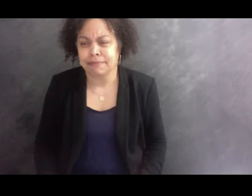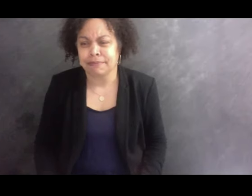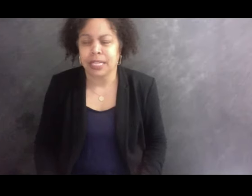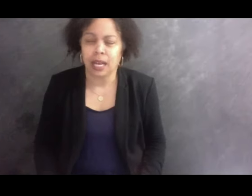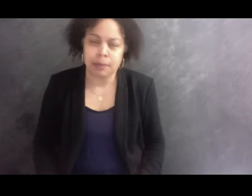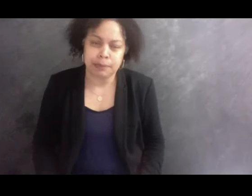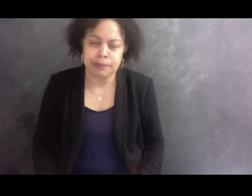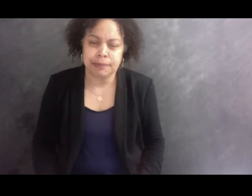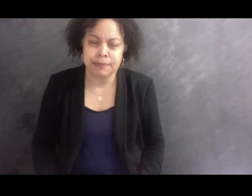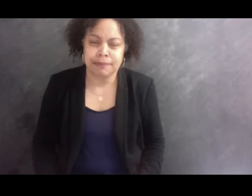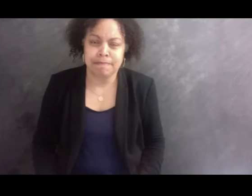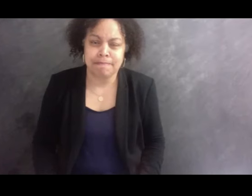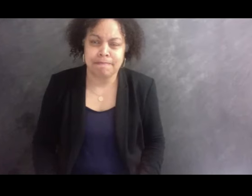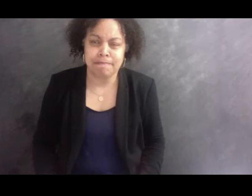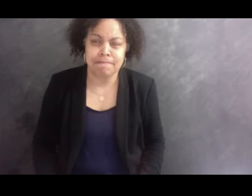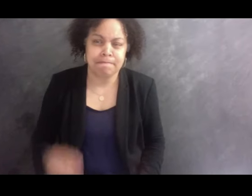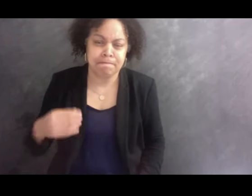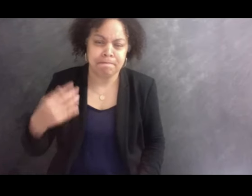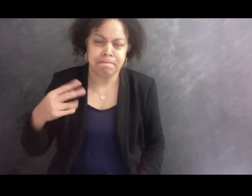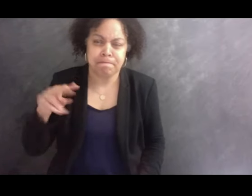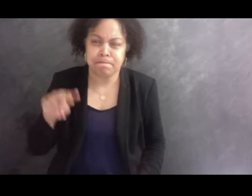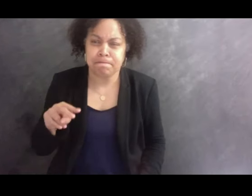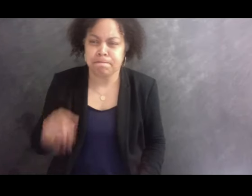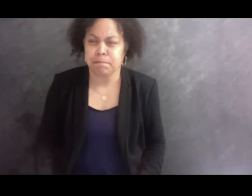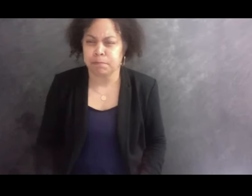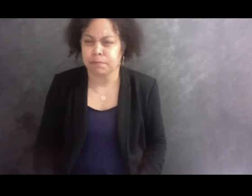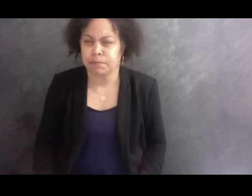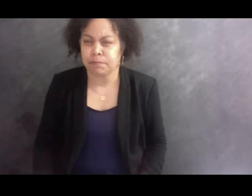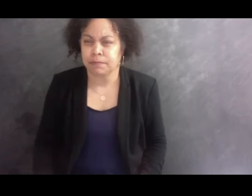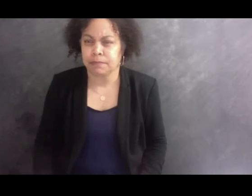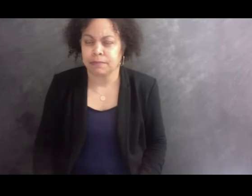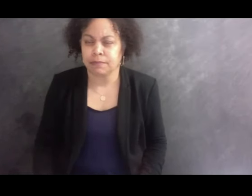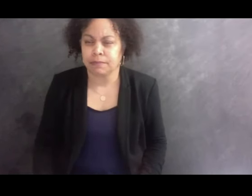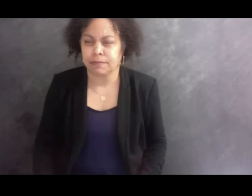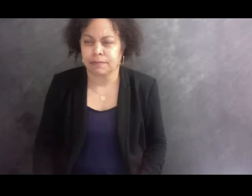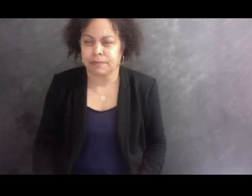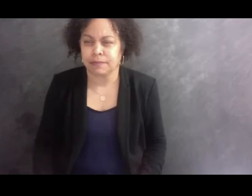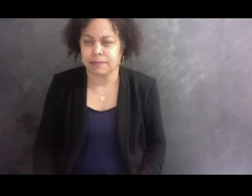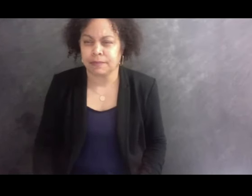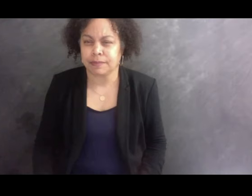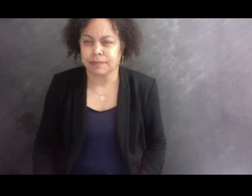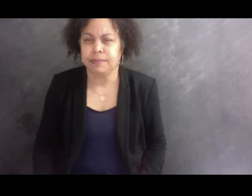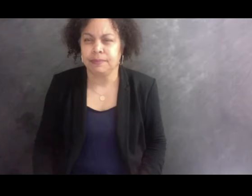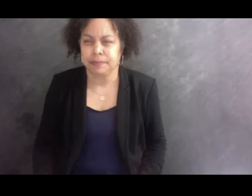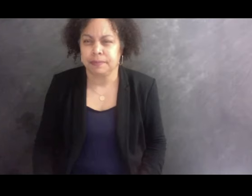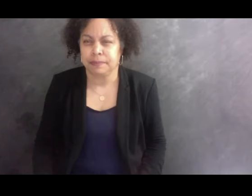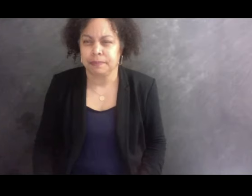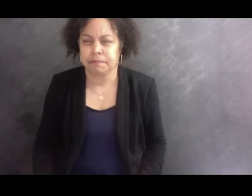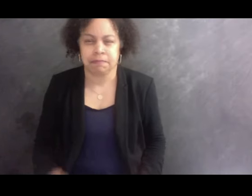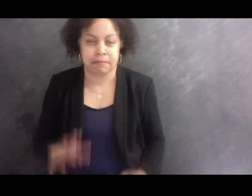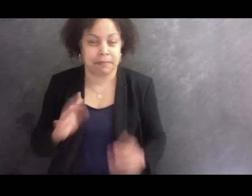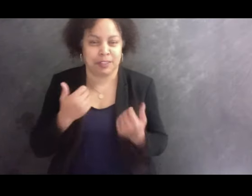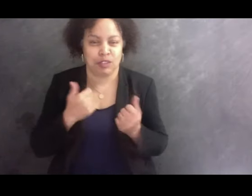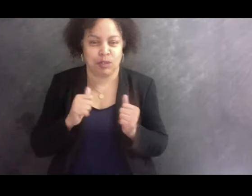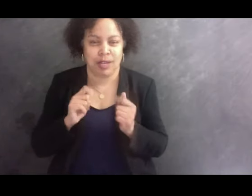Uh, Okay, sorry, I was trying to